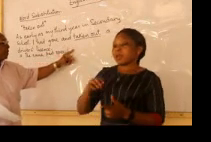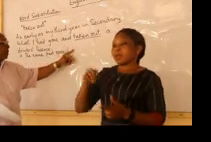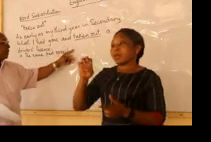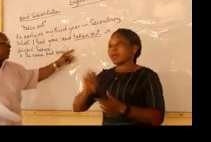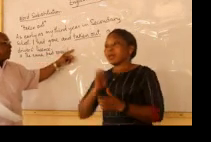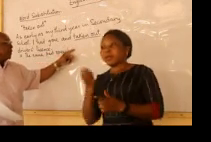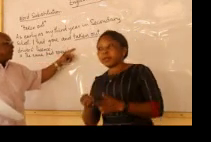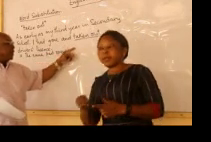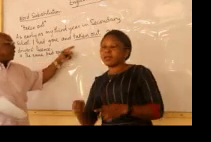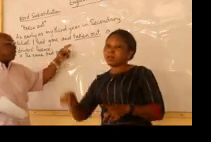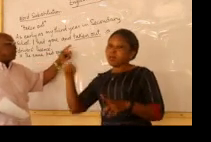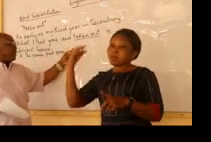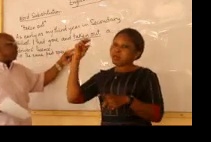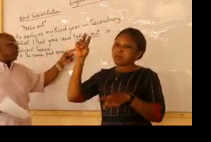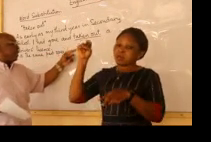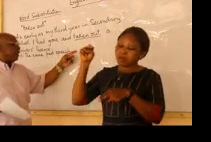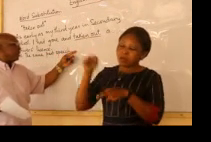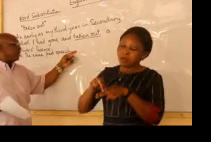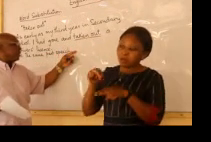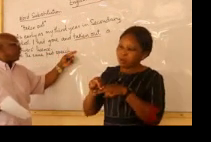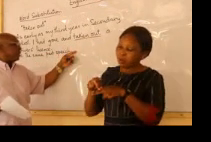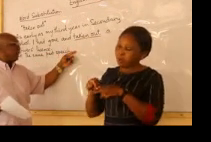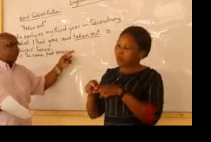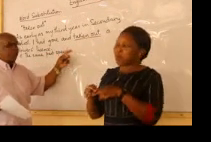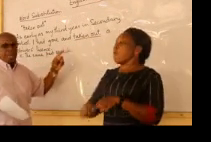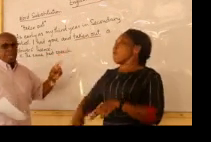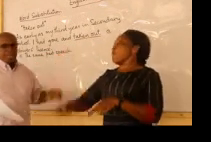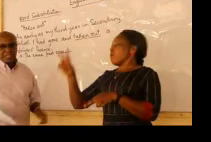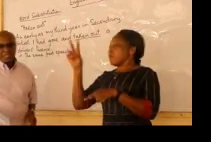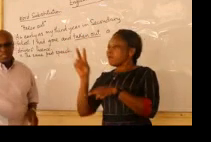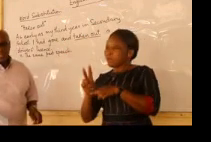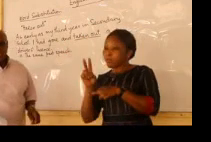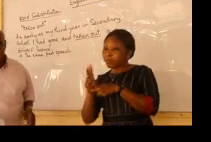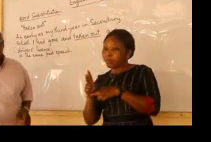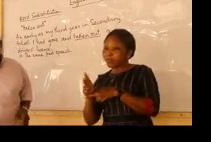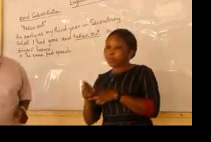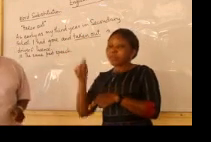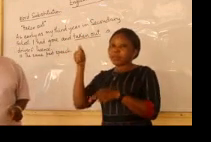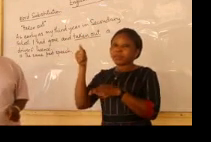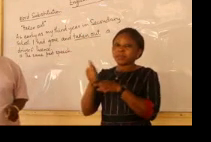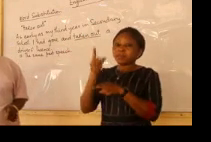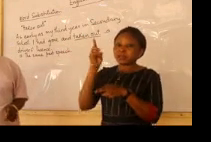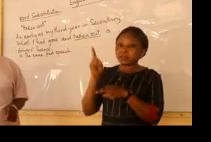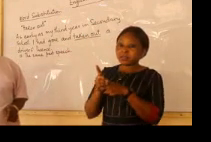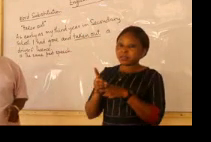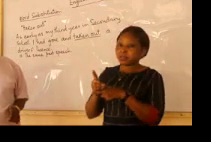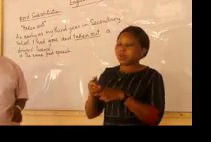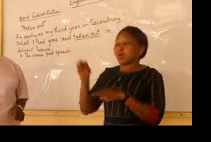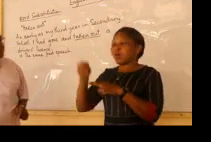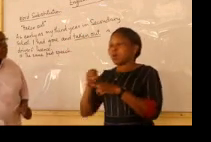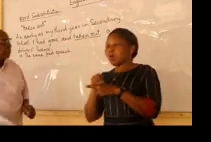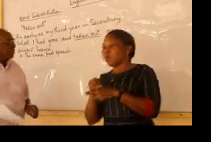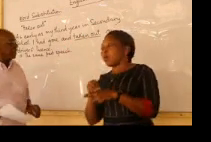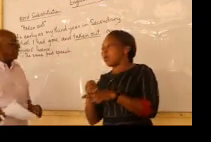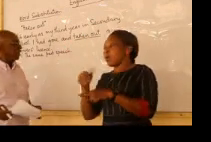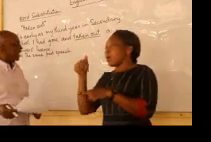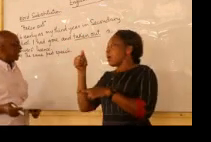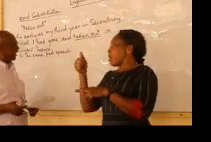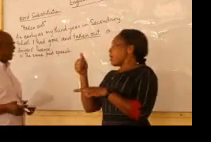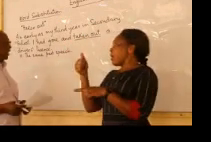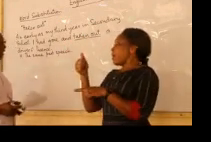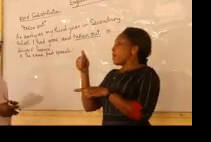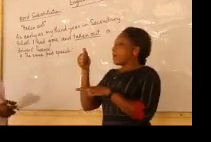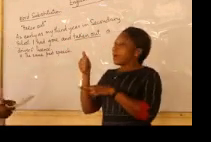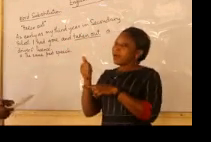verb, verb phrase, adjective, or adverb. These